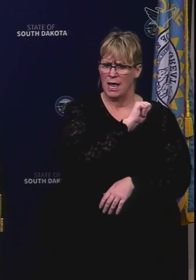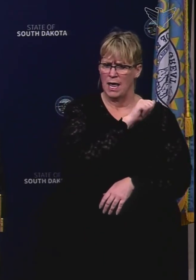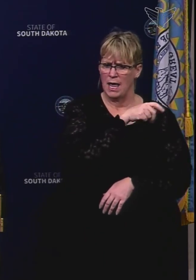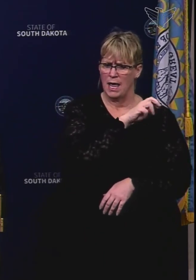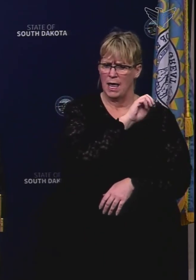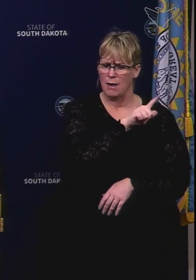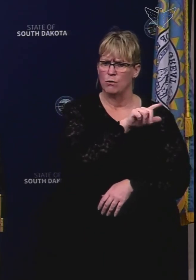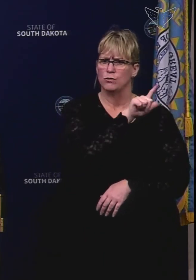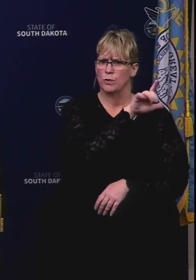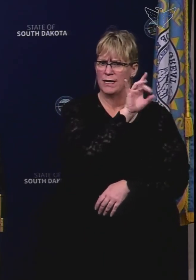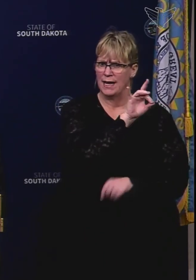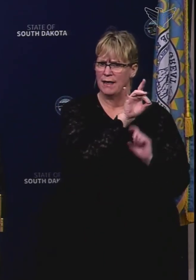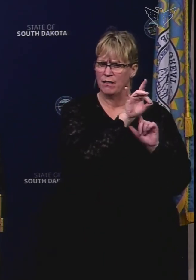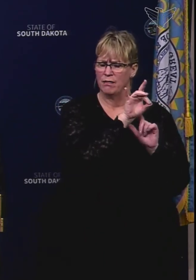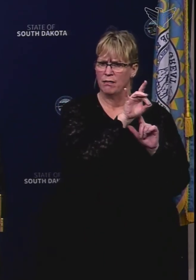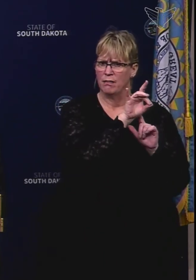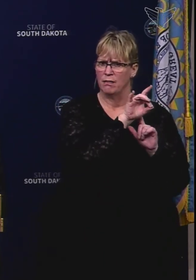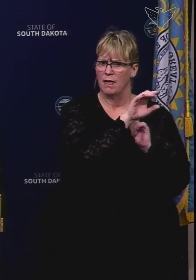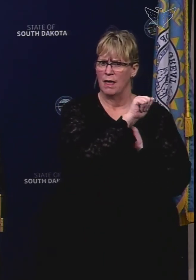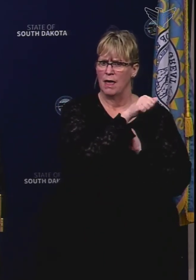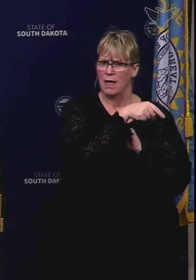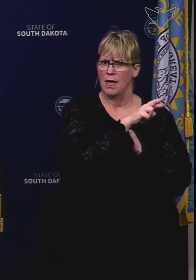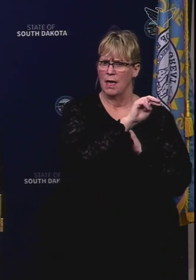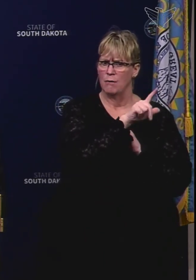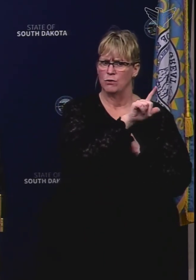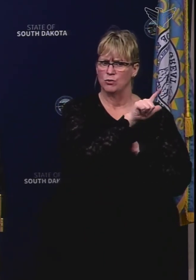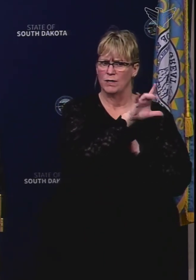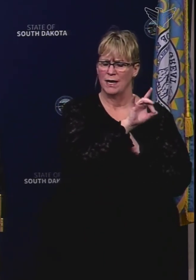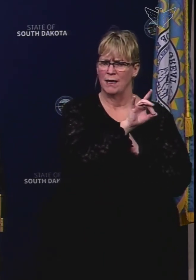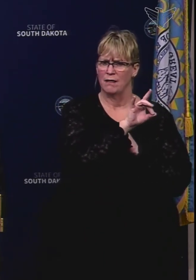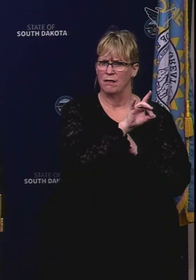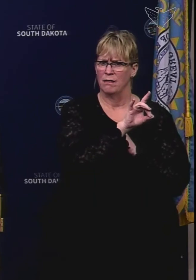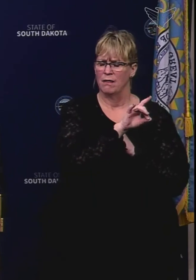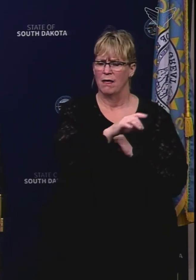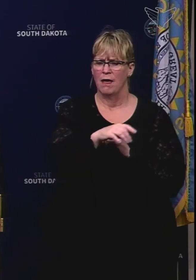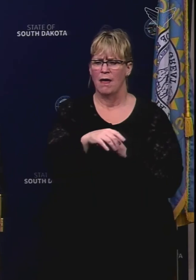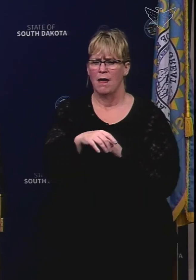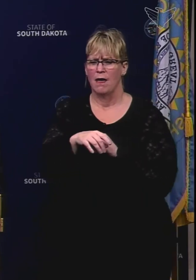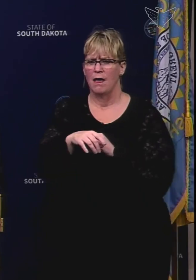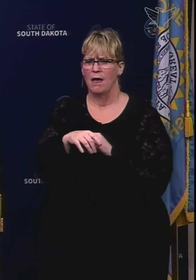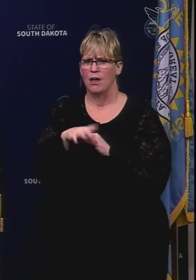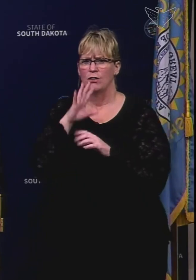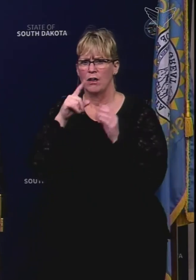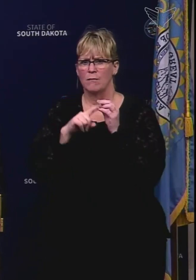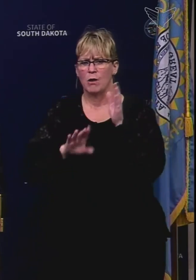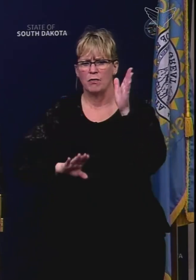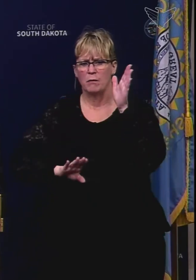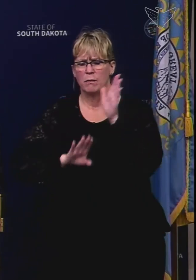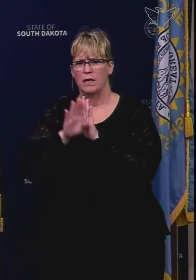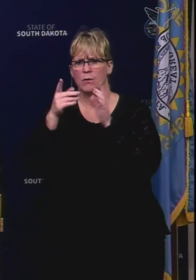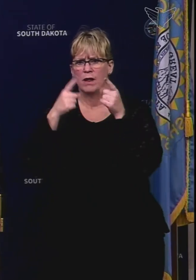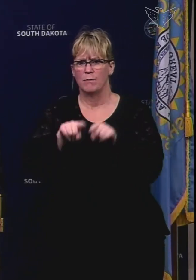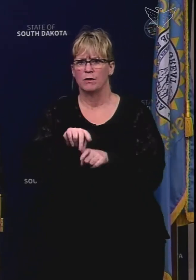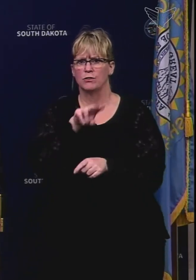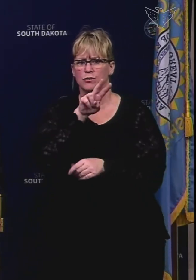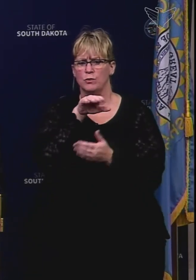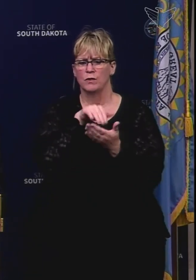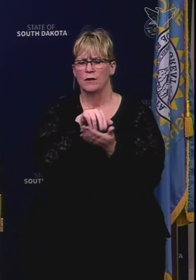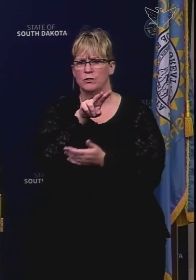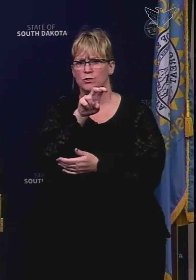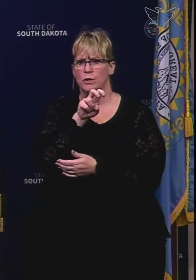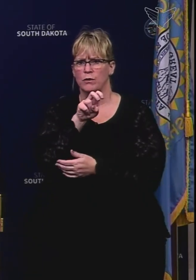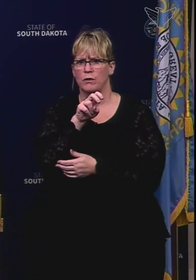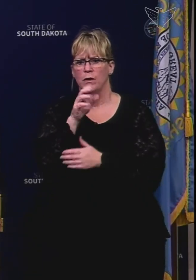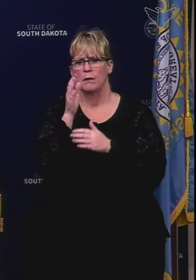my information correct, and at that time it looked like the peak would call for 2,200 COVID-19